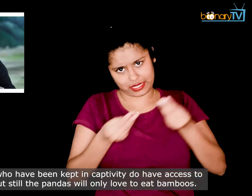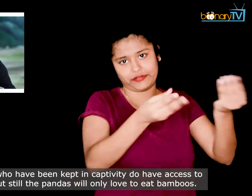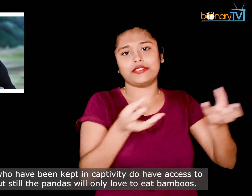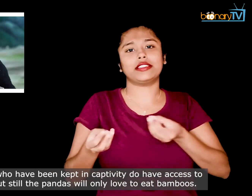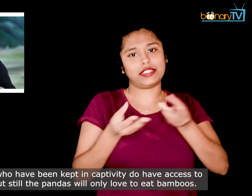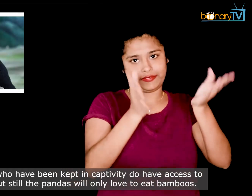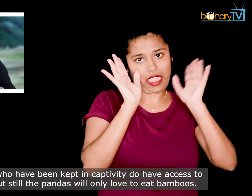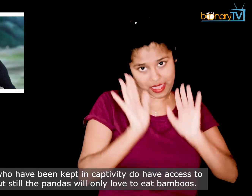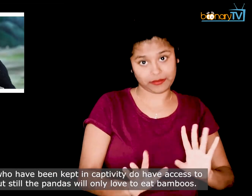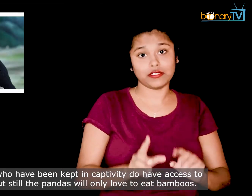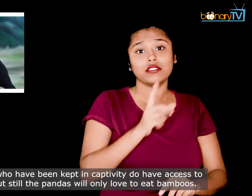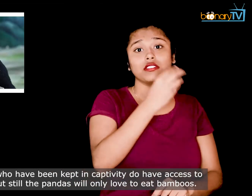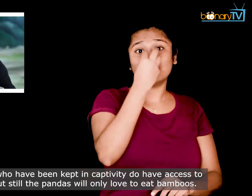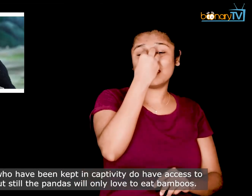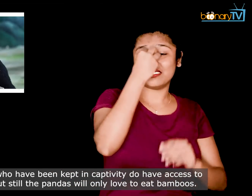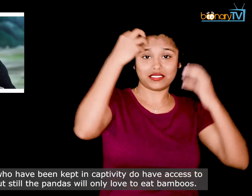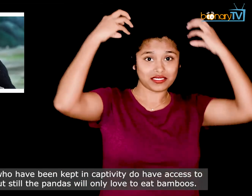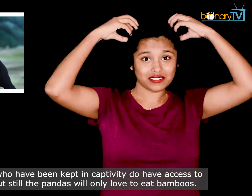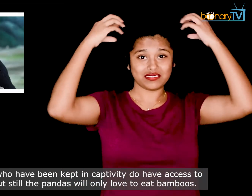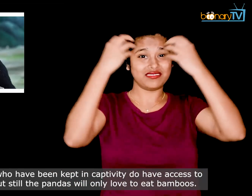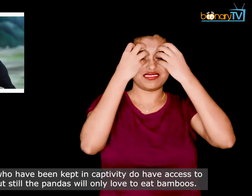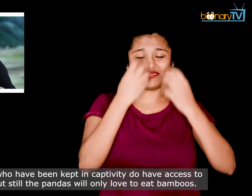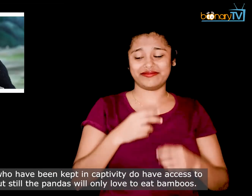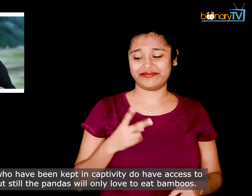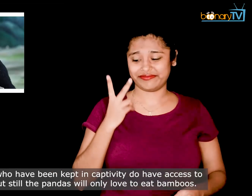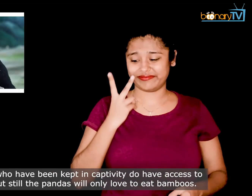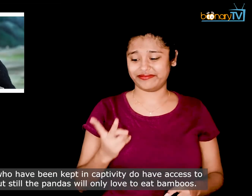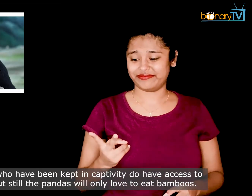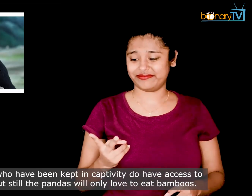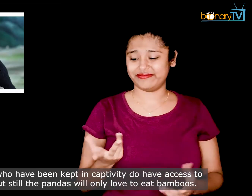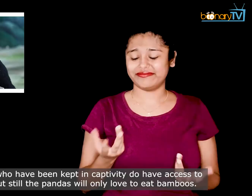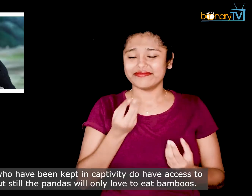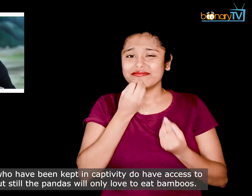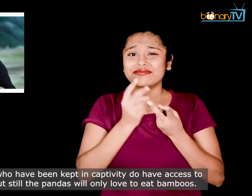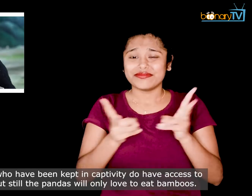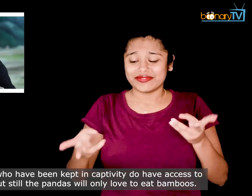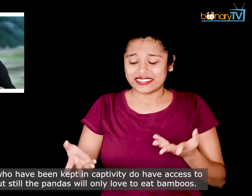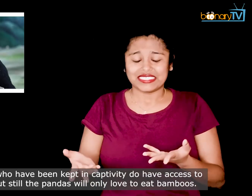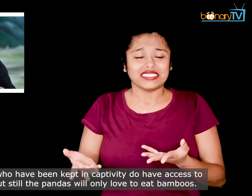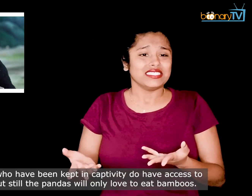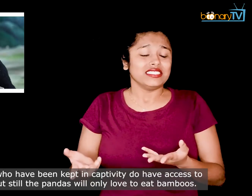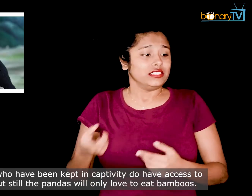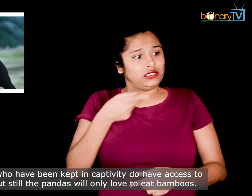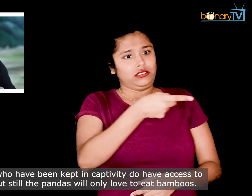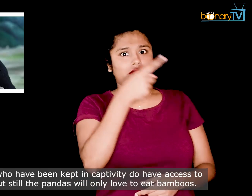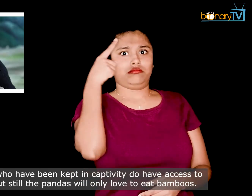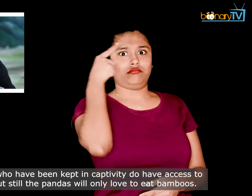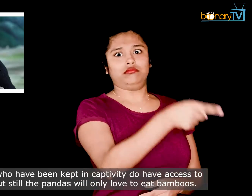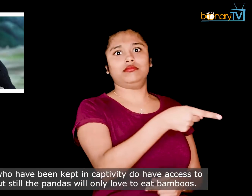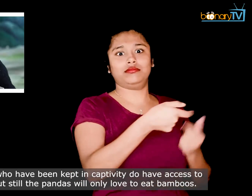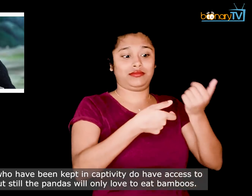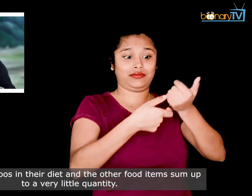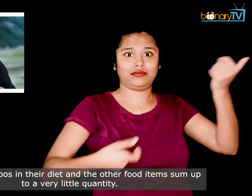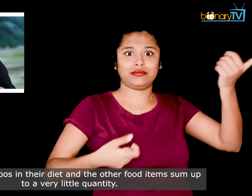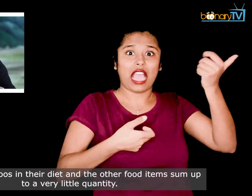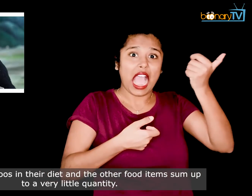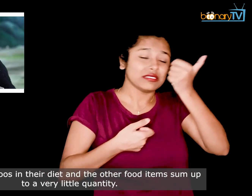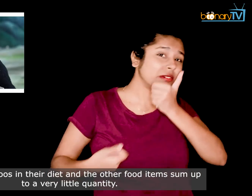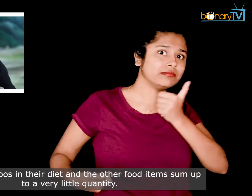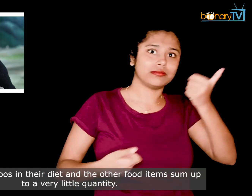foods, but still the pandas will only love to eat bamboos. More of bamboos